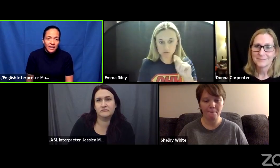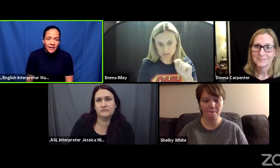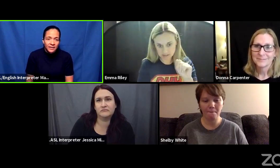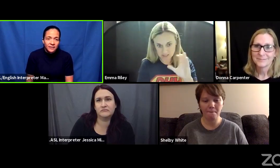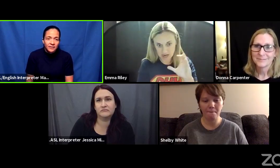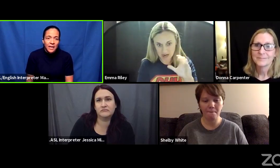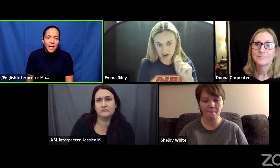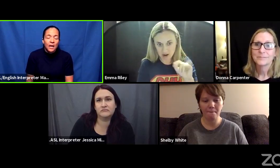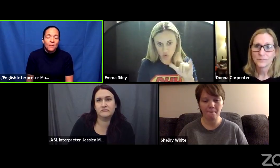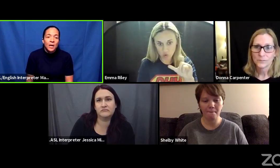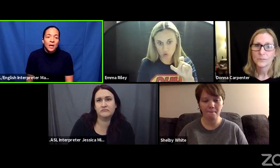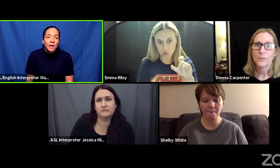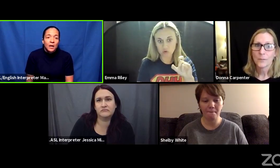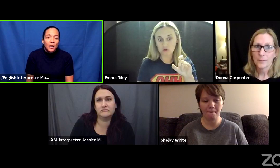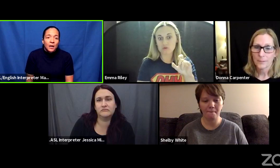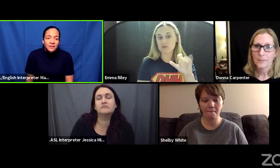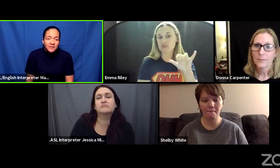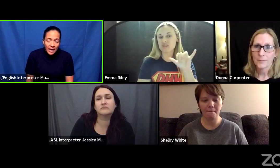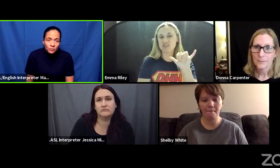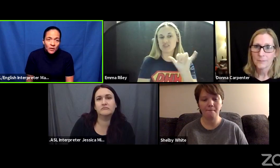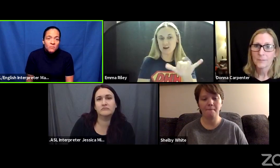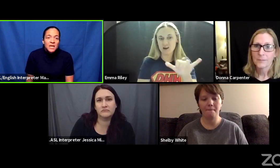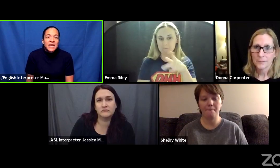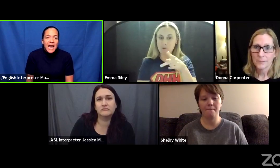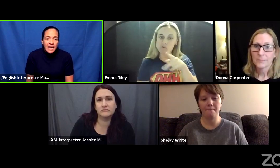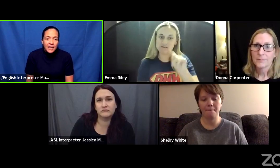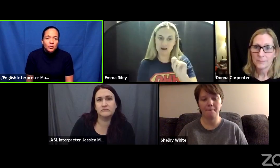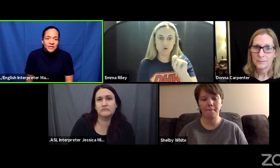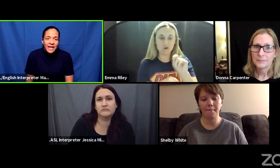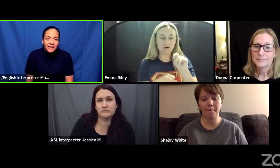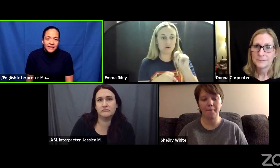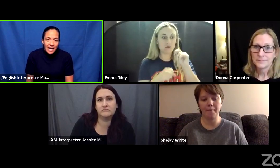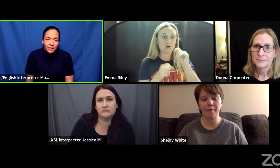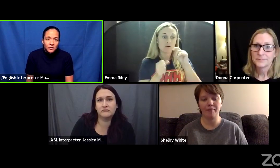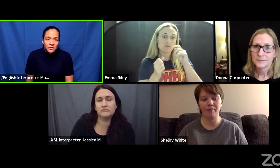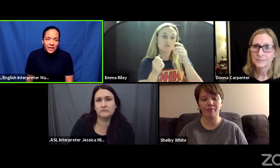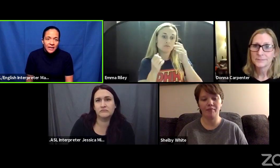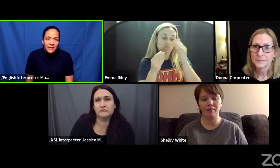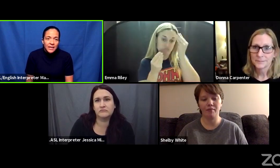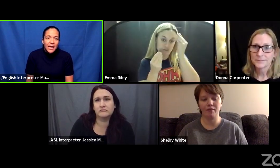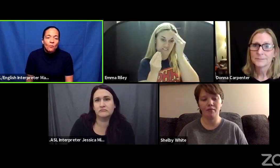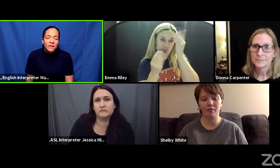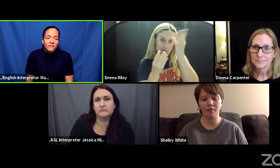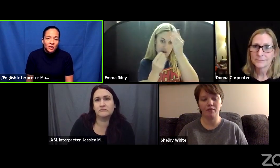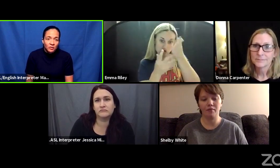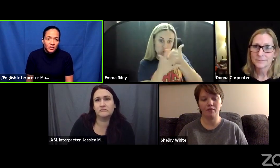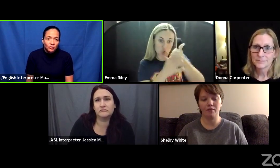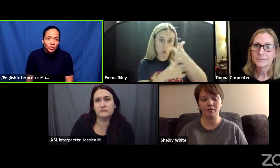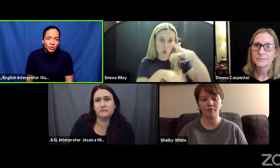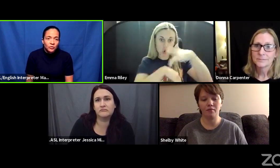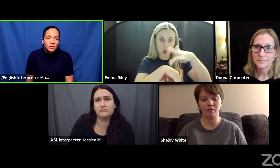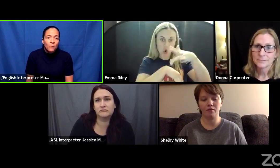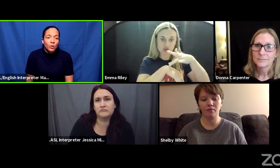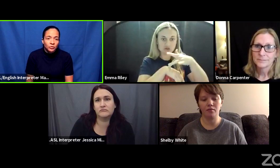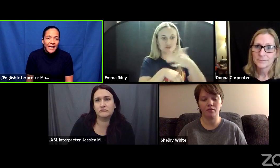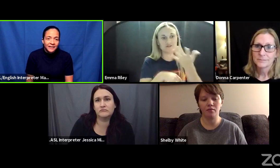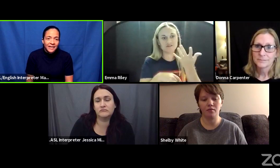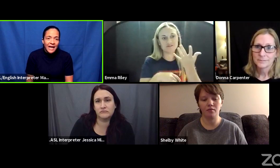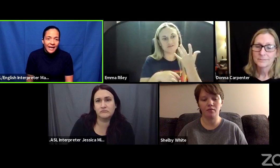now does sign with me and use tactile signing. And we've also